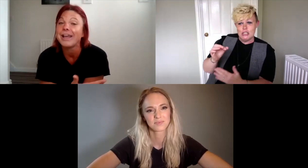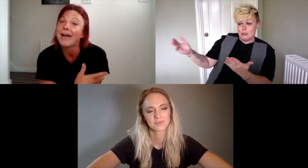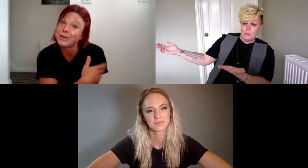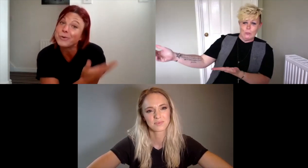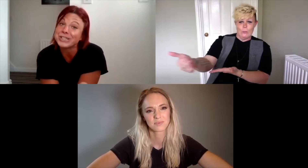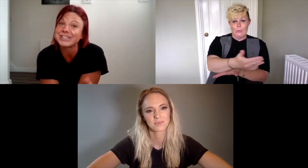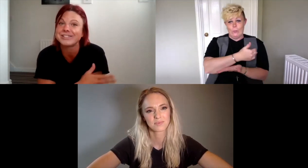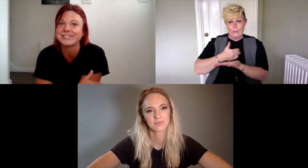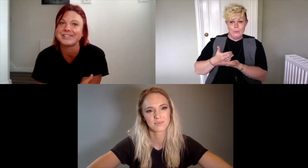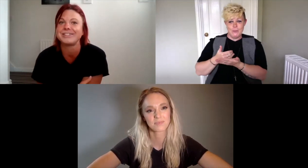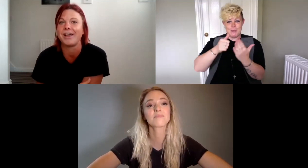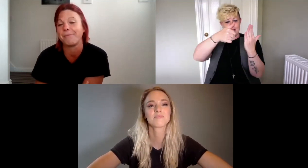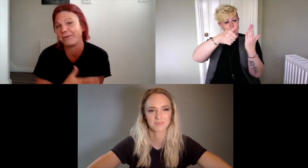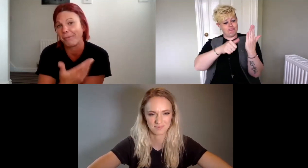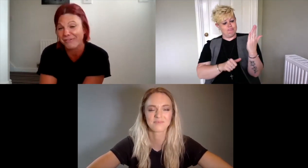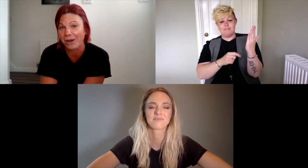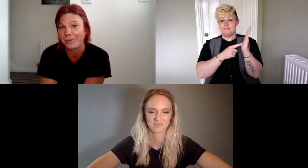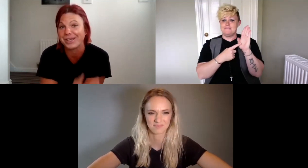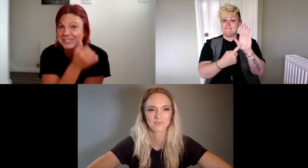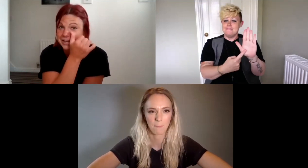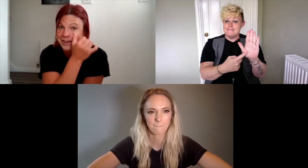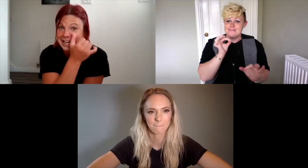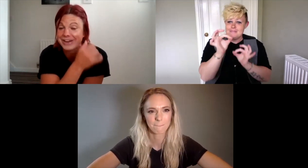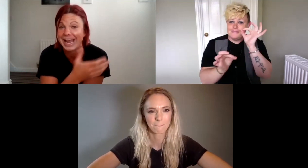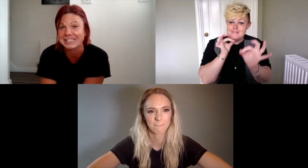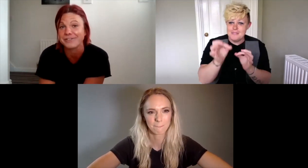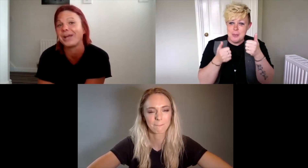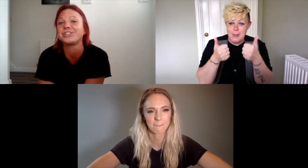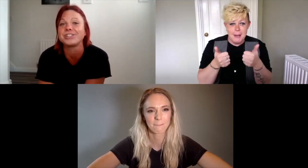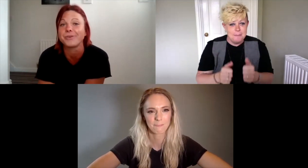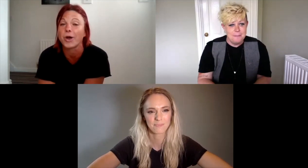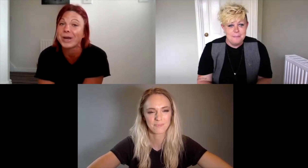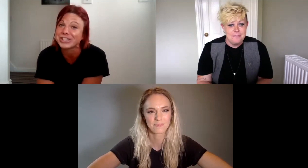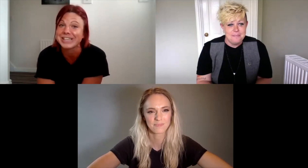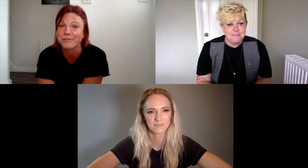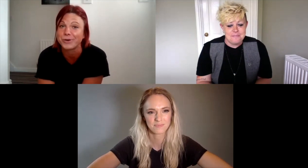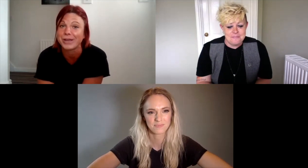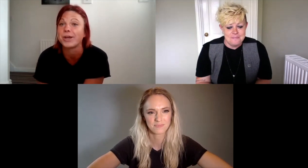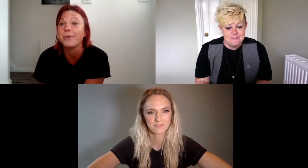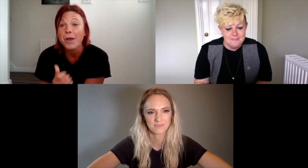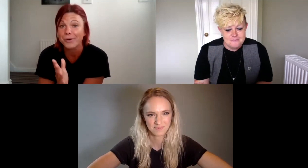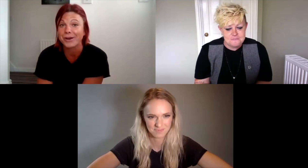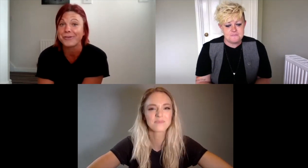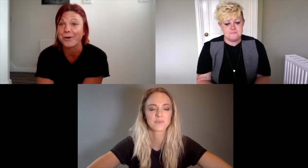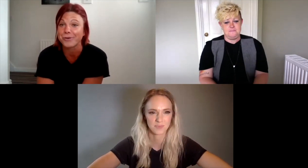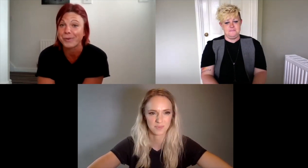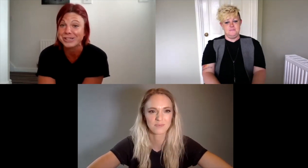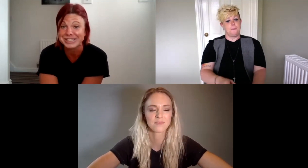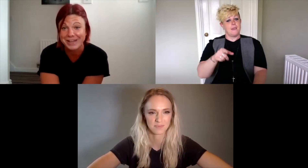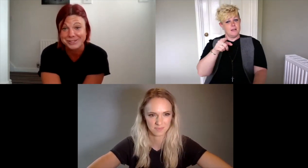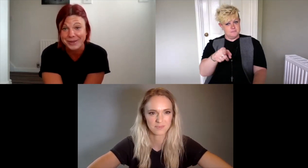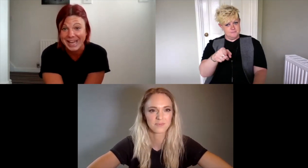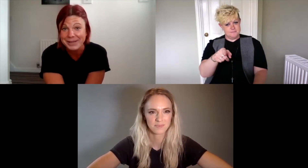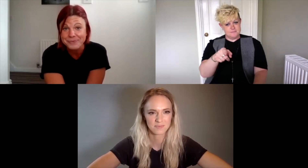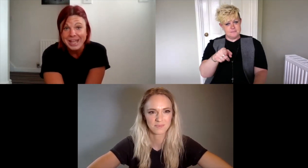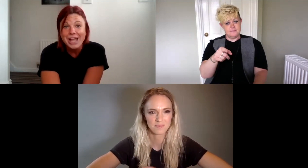asked the audience and for my followers to create a list of questions. So I've got a question set for you, so we'll kind of go through the questions